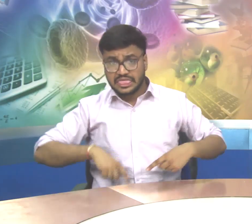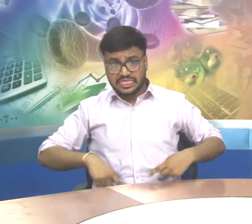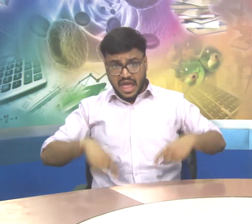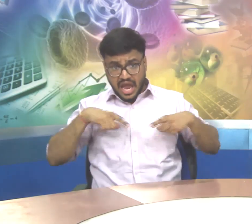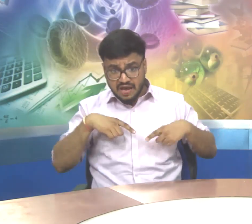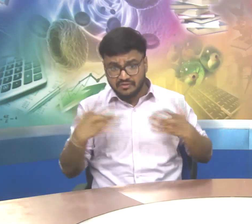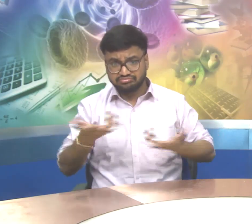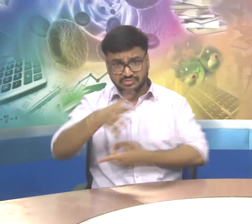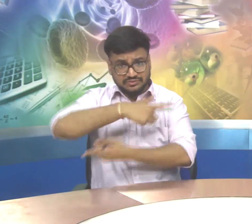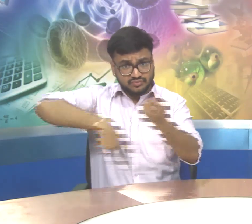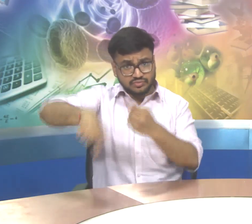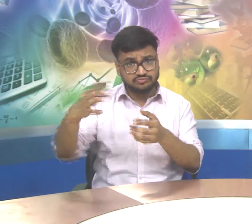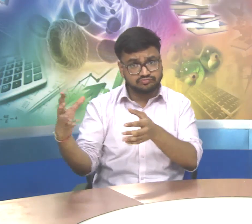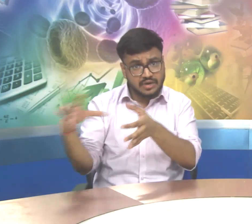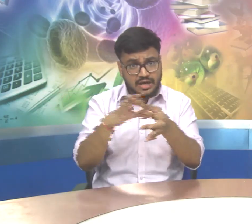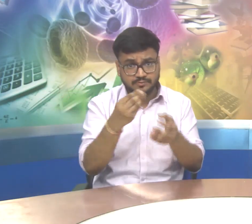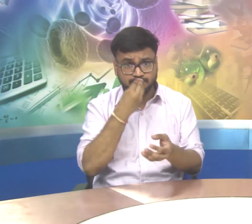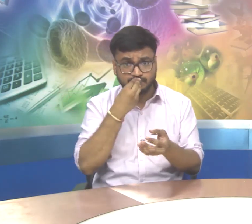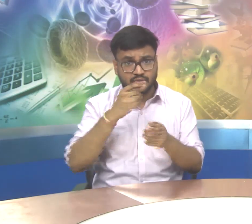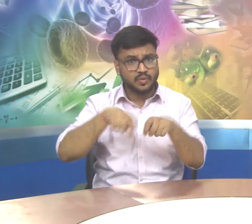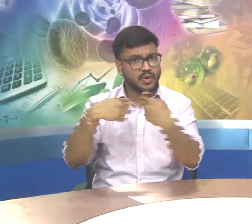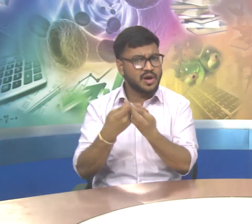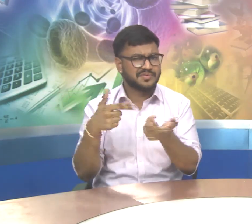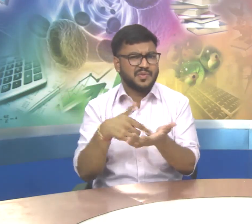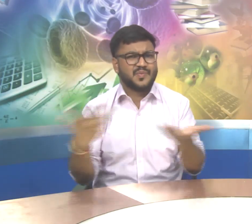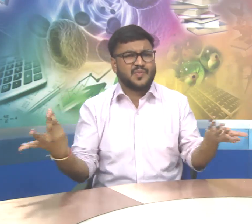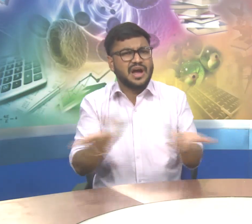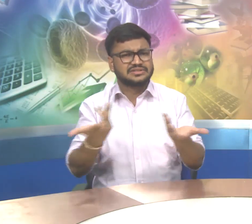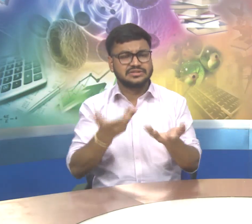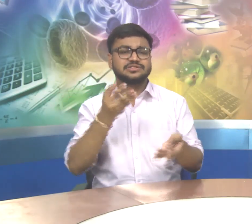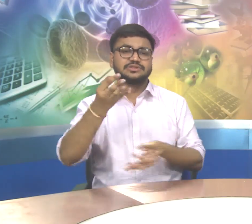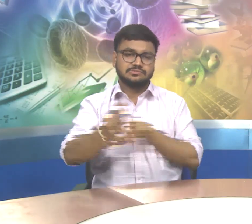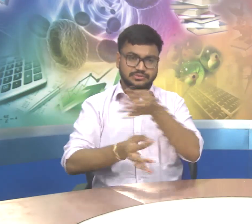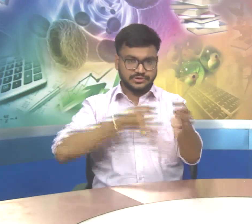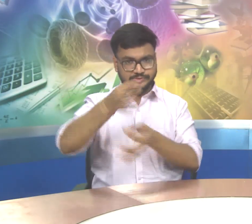of food gathering, food hunting and nomadic life.